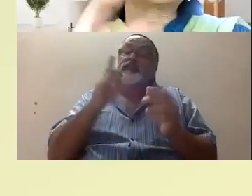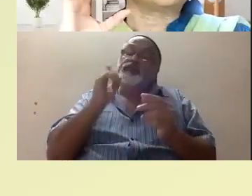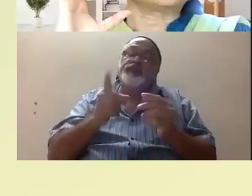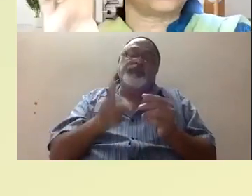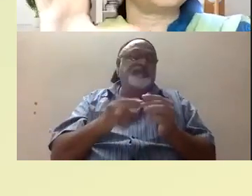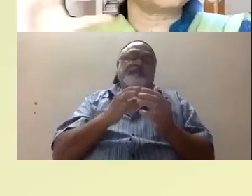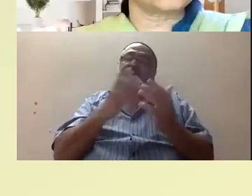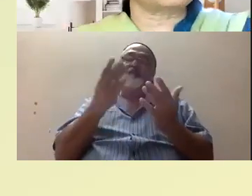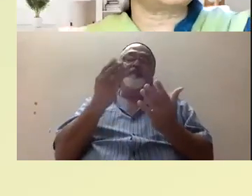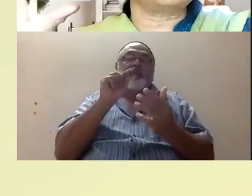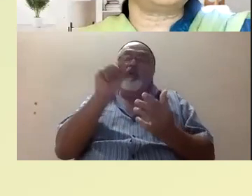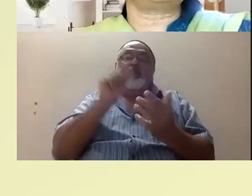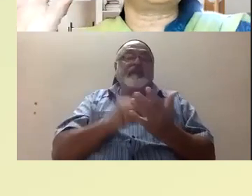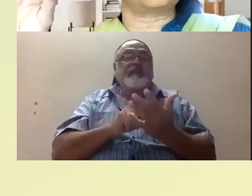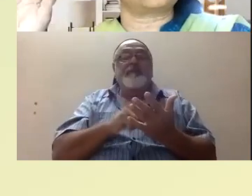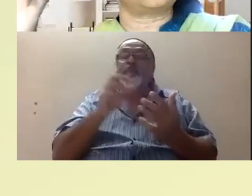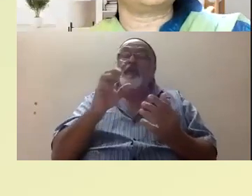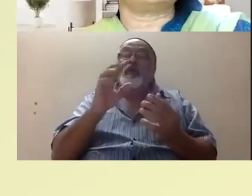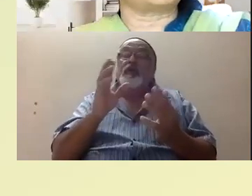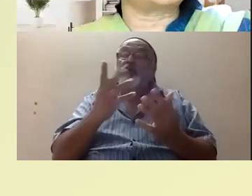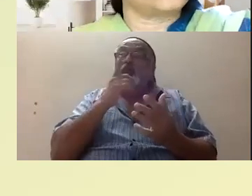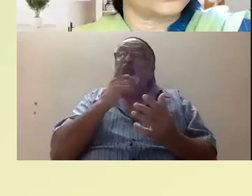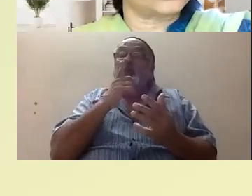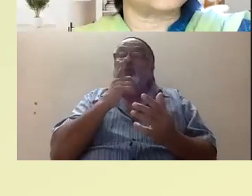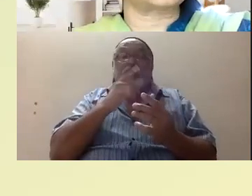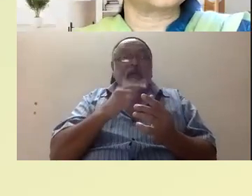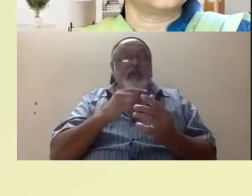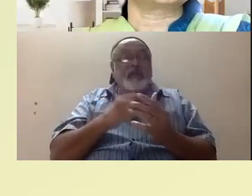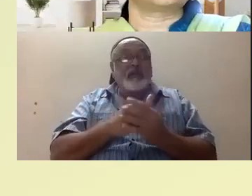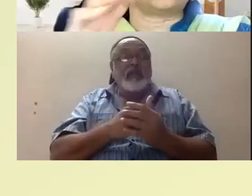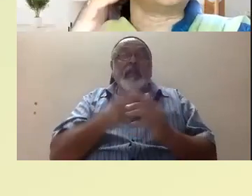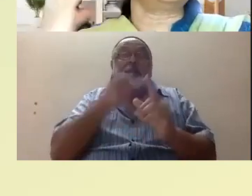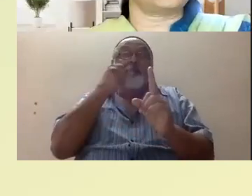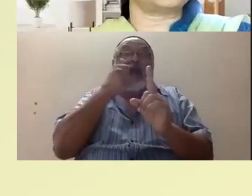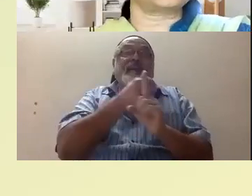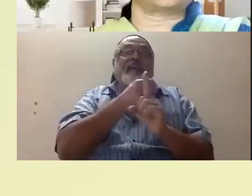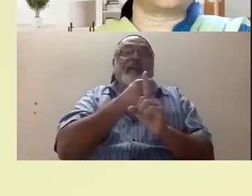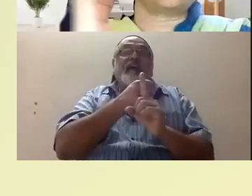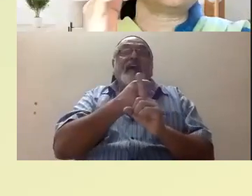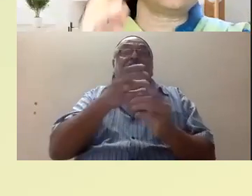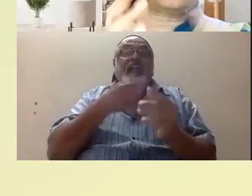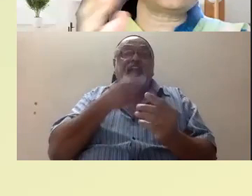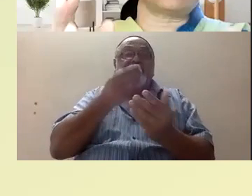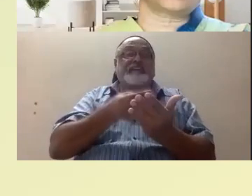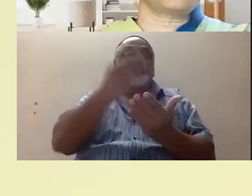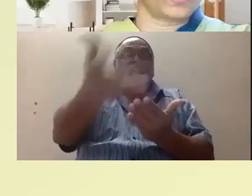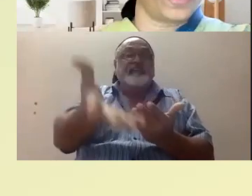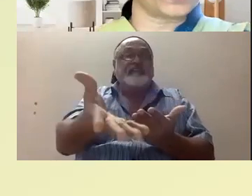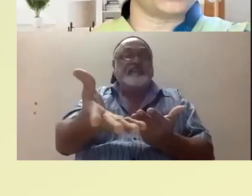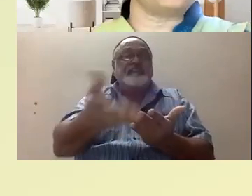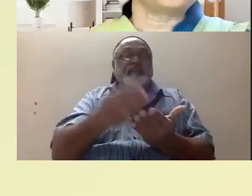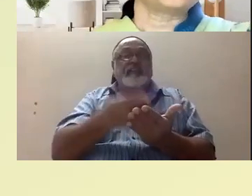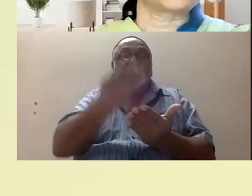definitely there is a segment of people who are called impact investors. So how do they invest, or how, it's a subject